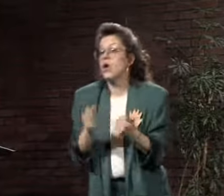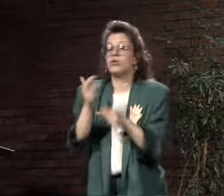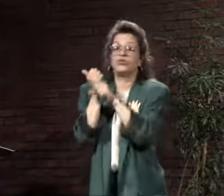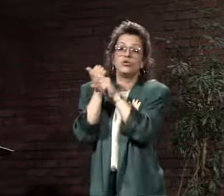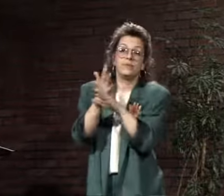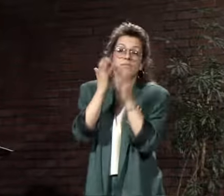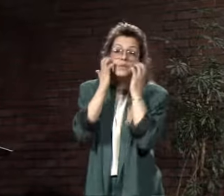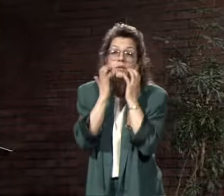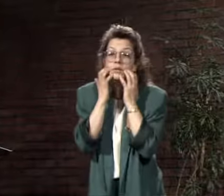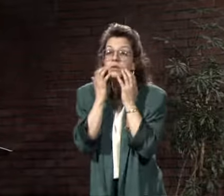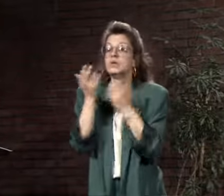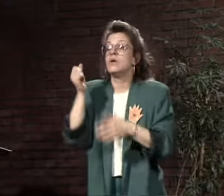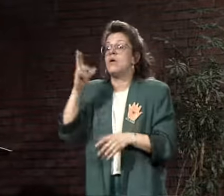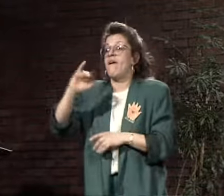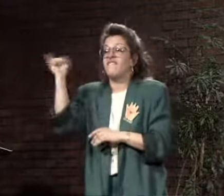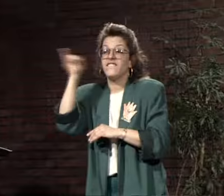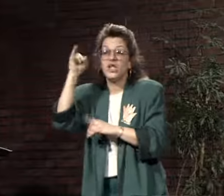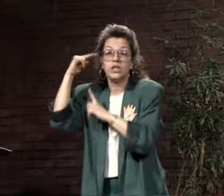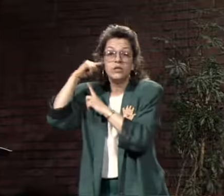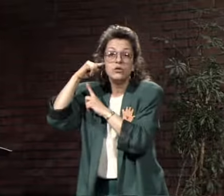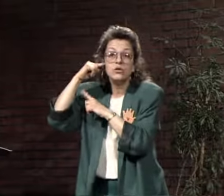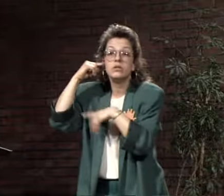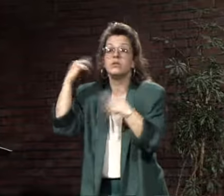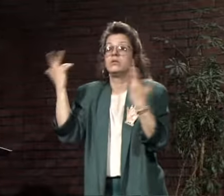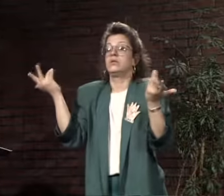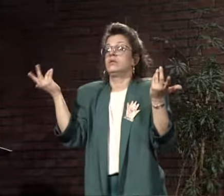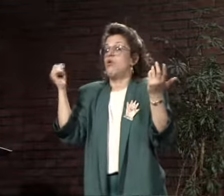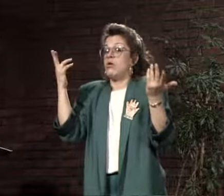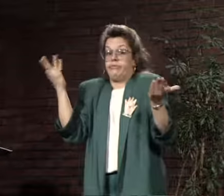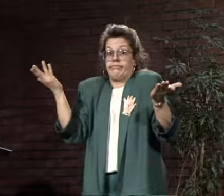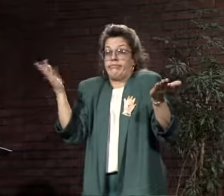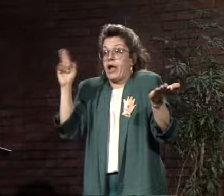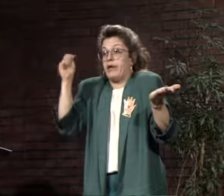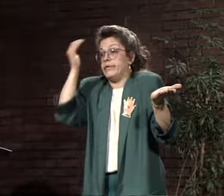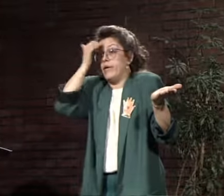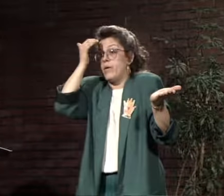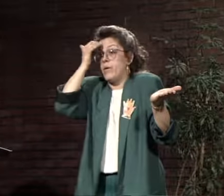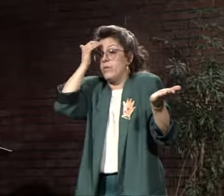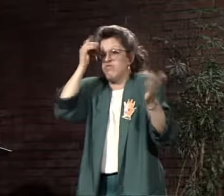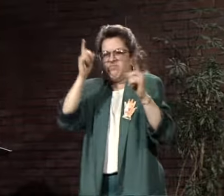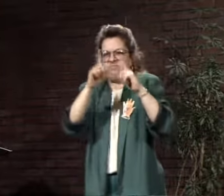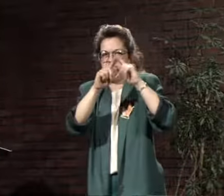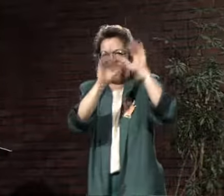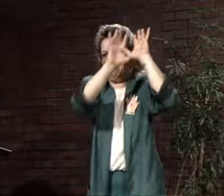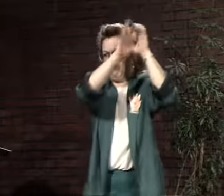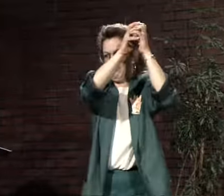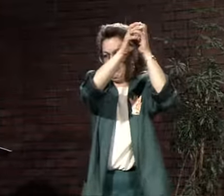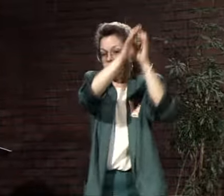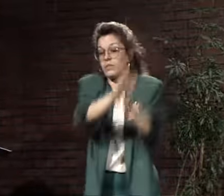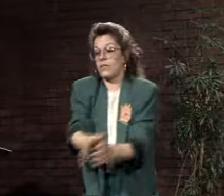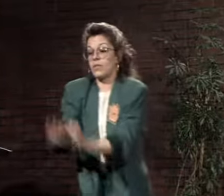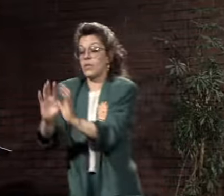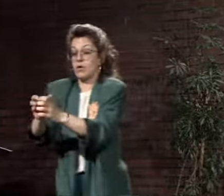They're generationally deaf, their family's deaf, they've had an ear infection and became deaf, unknown why they're